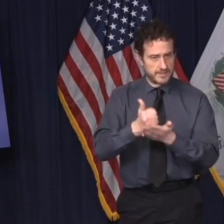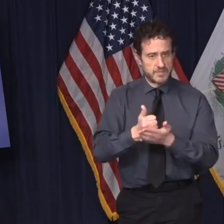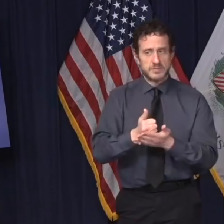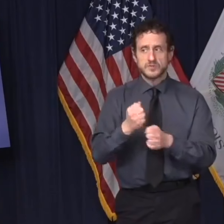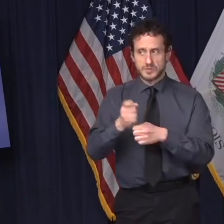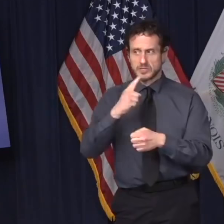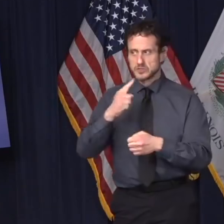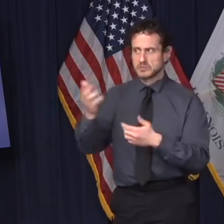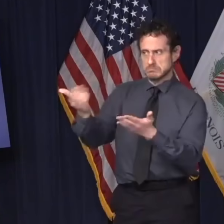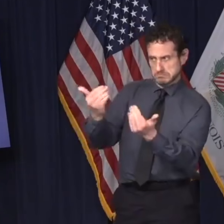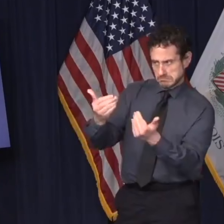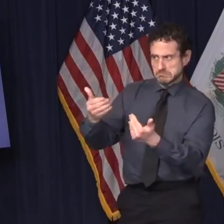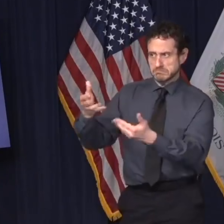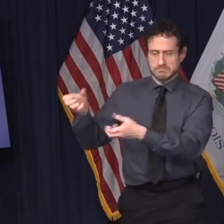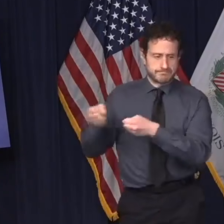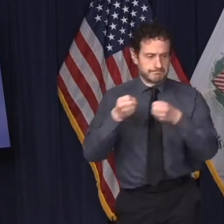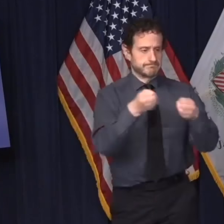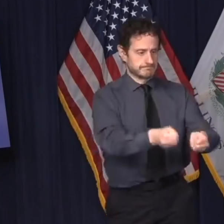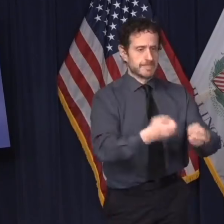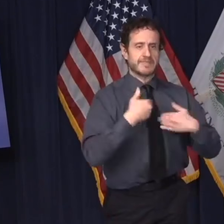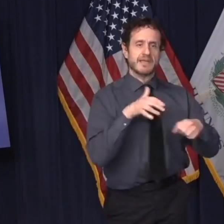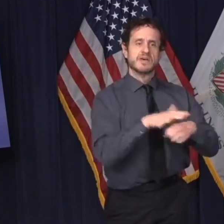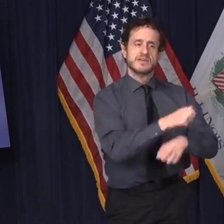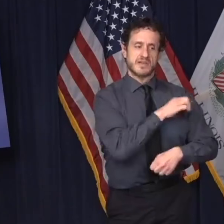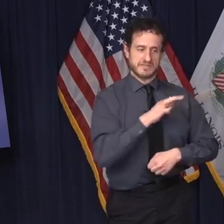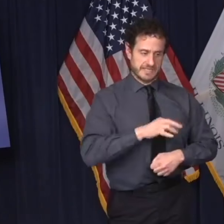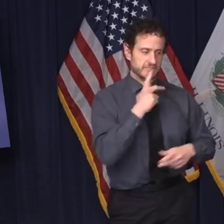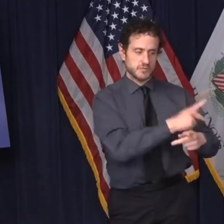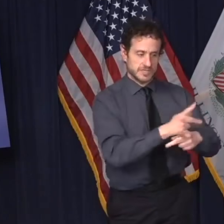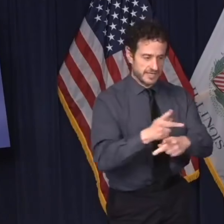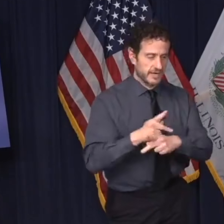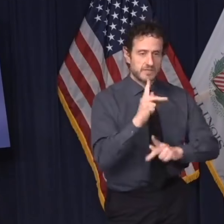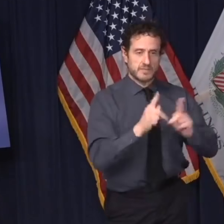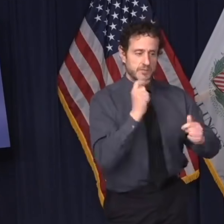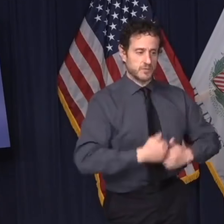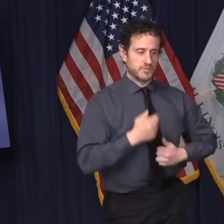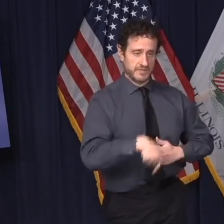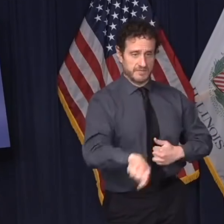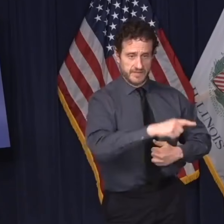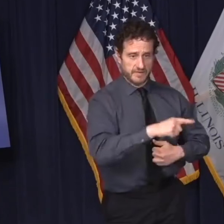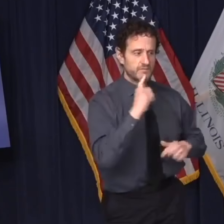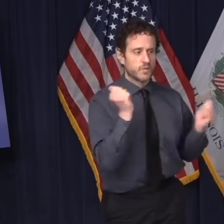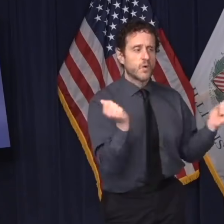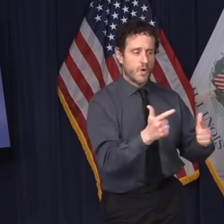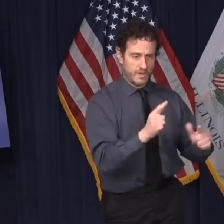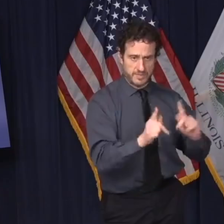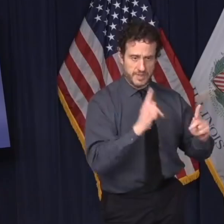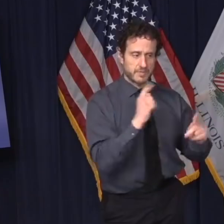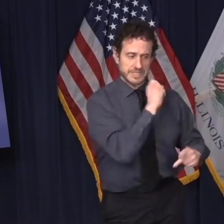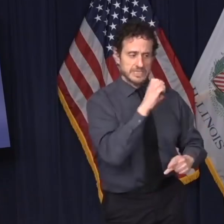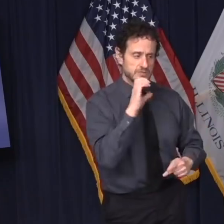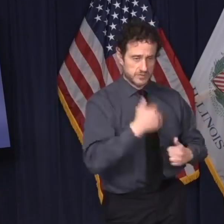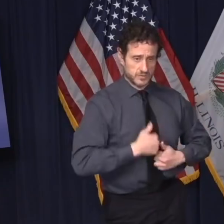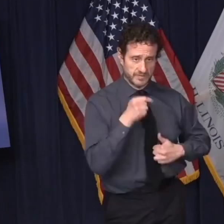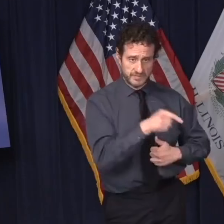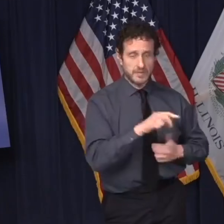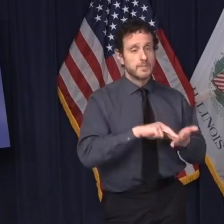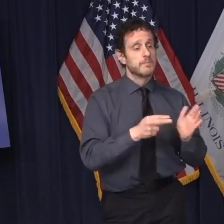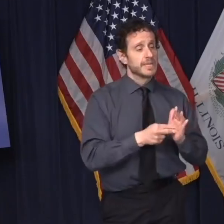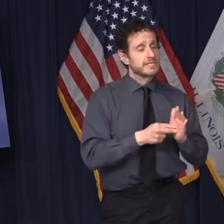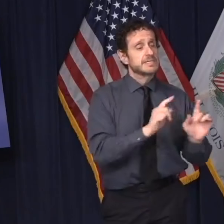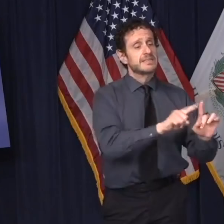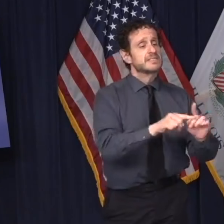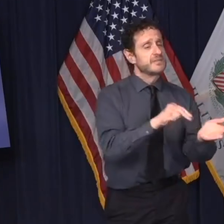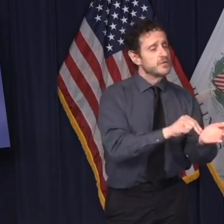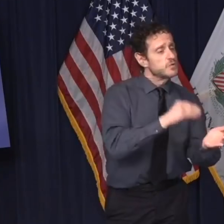ensure that they have the healthy staff they need to care for all of their residents. That includes allowing our long-term care facilities